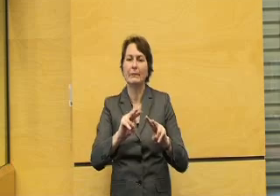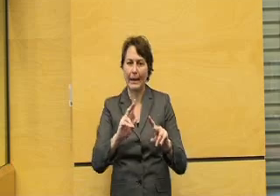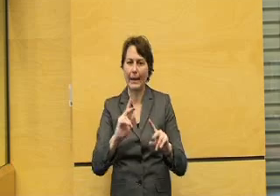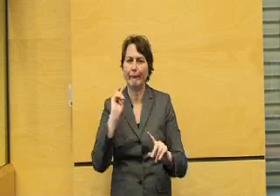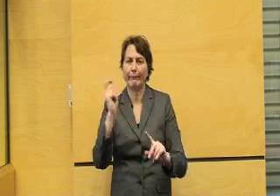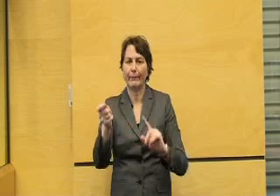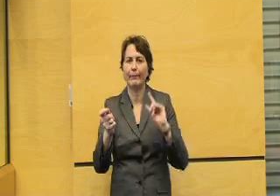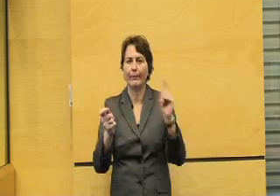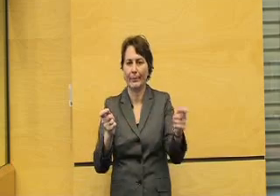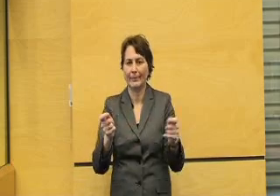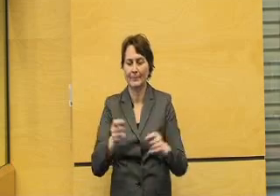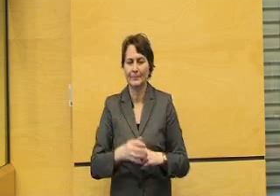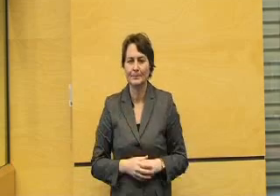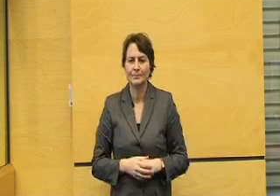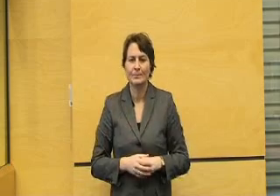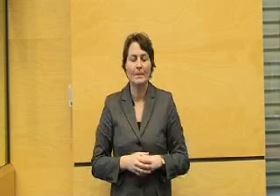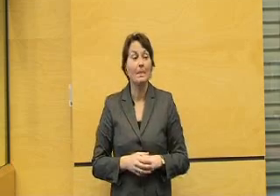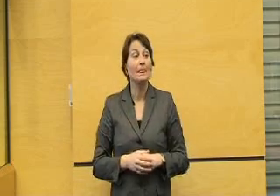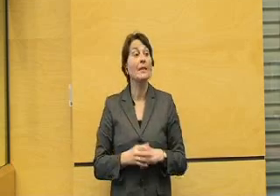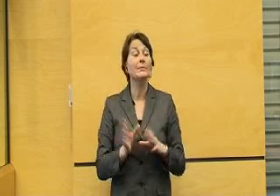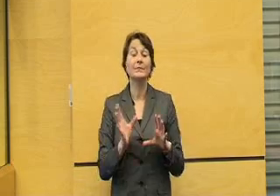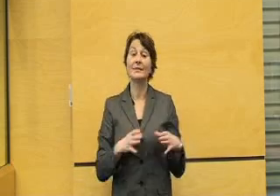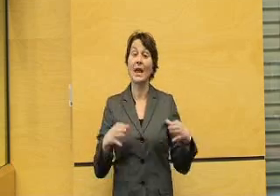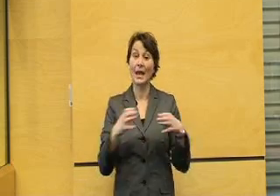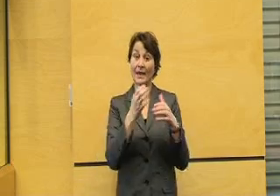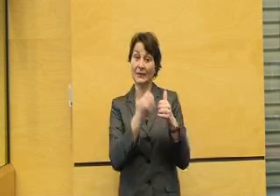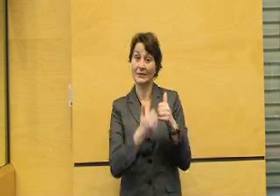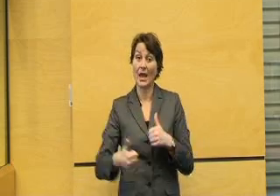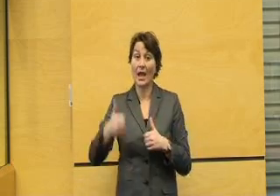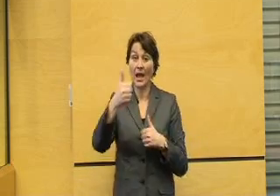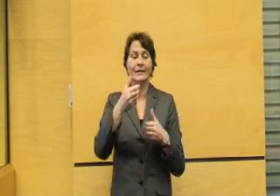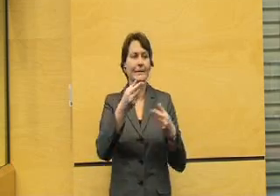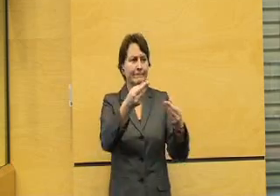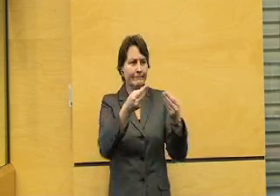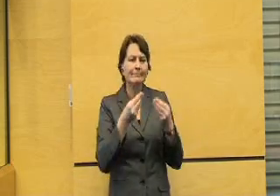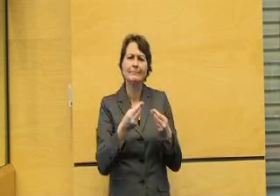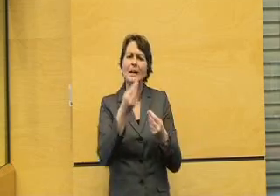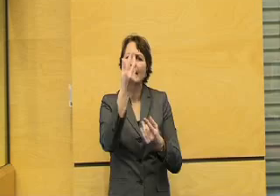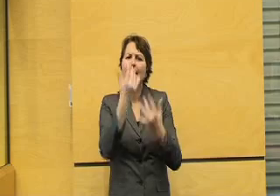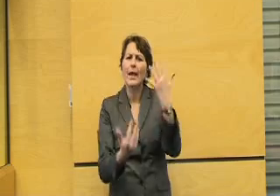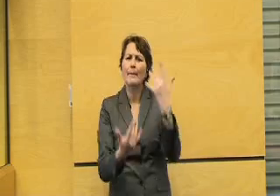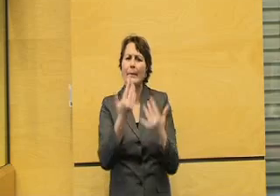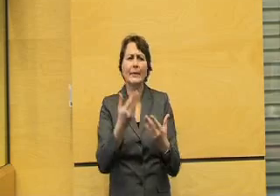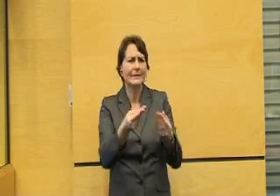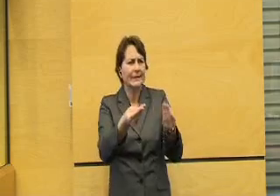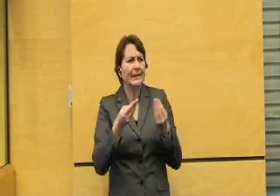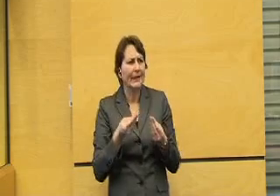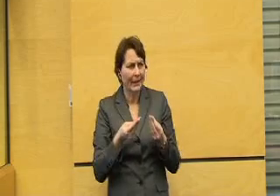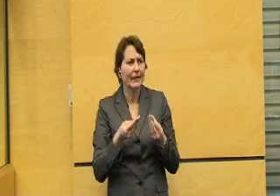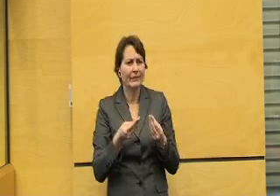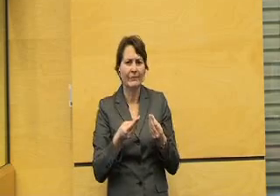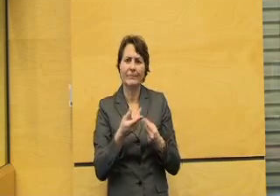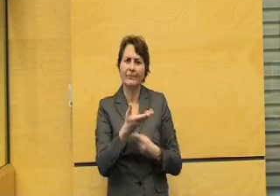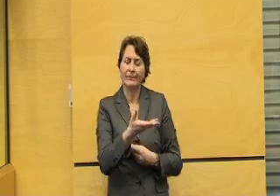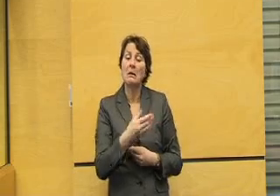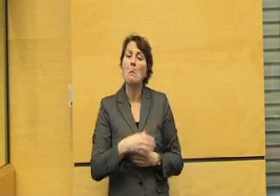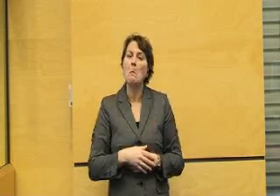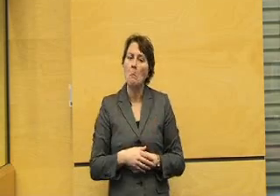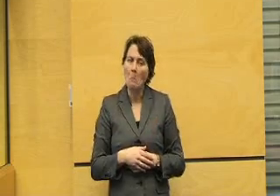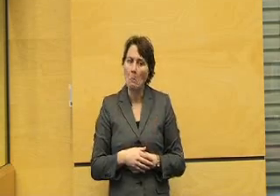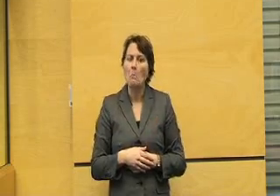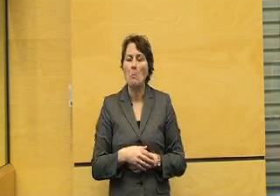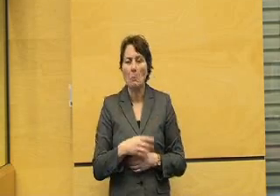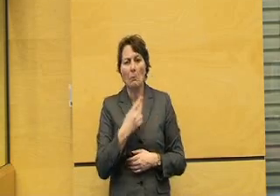The head of delegation provided us with some figures in his opening statement. I have to say that some of